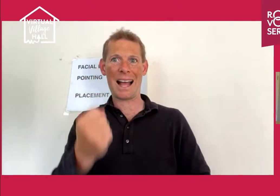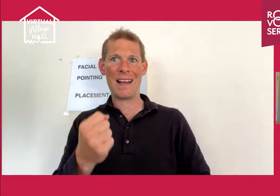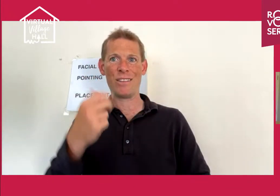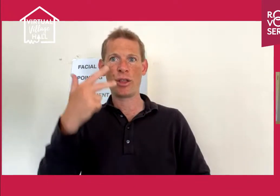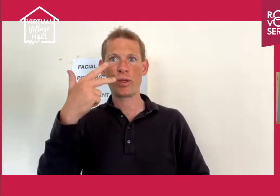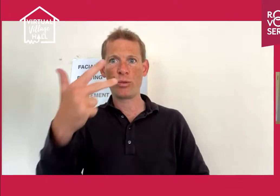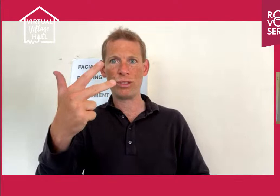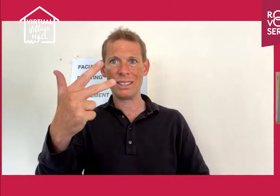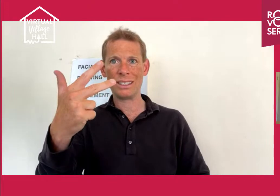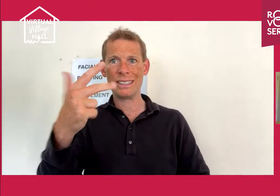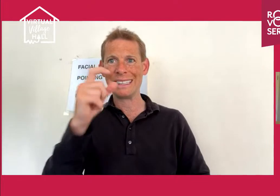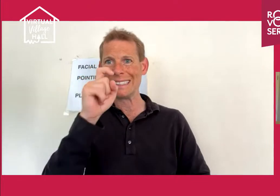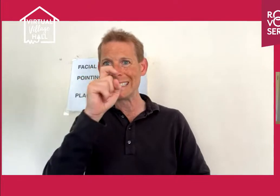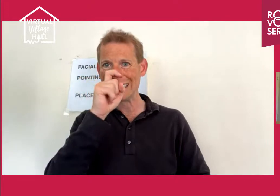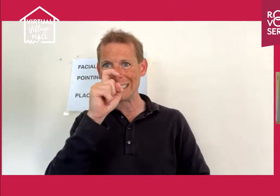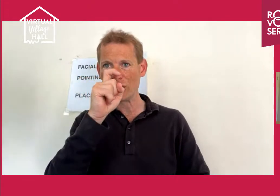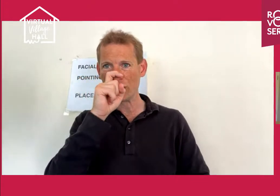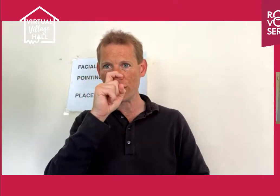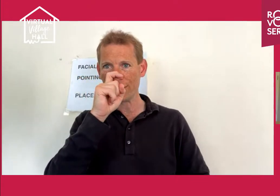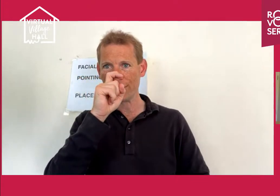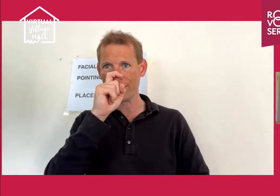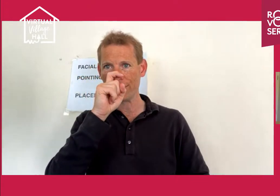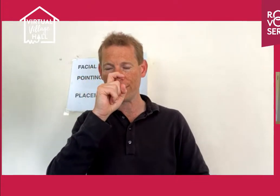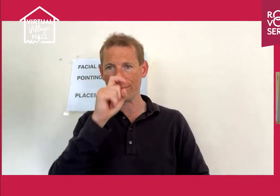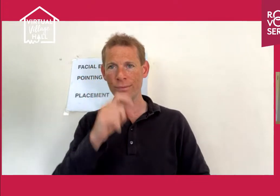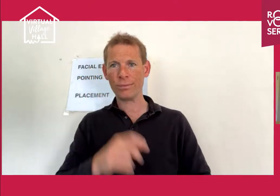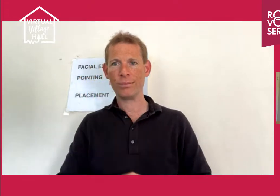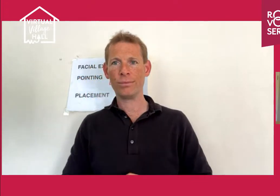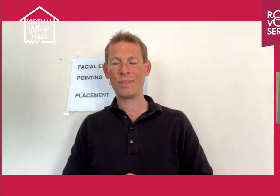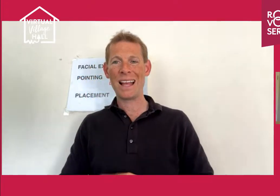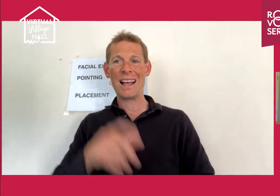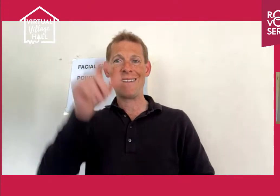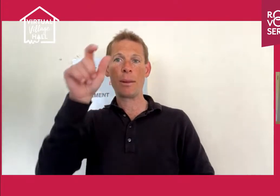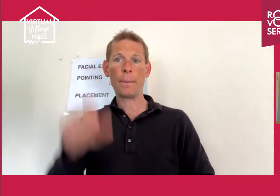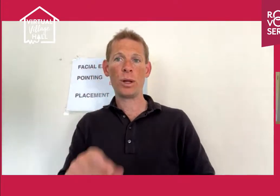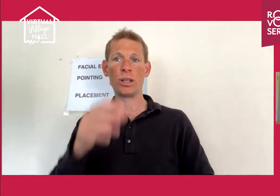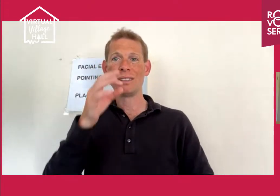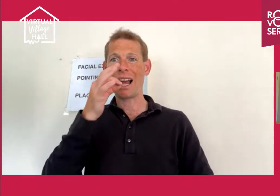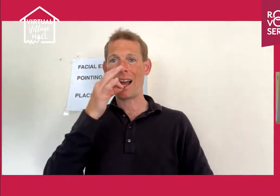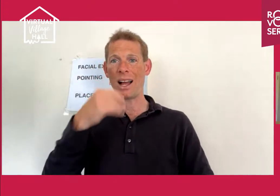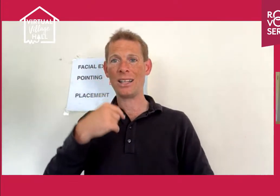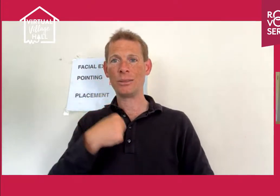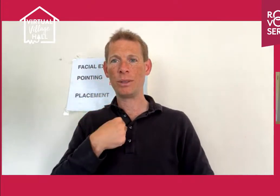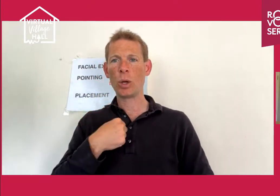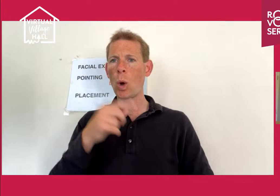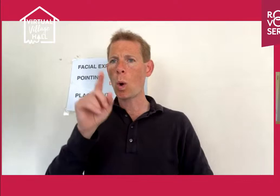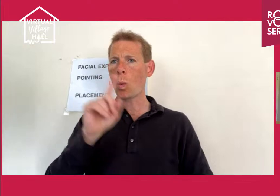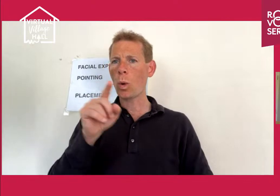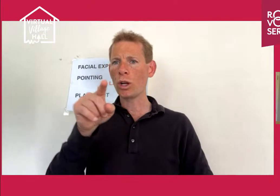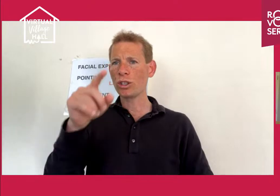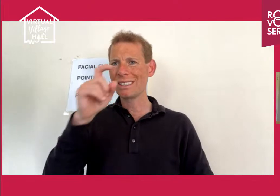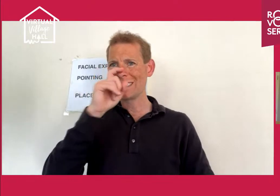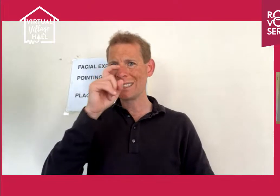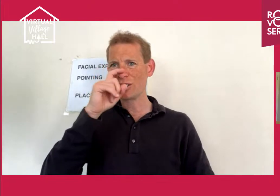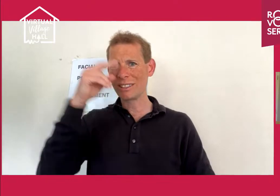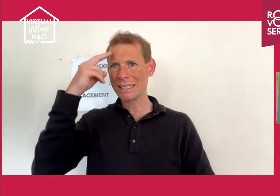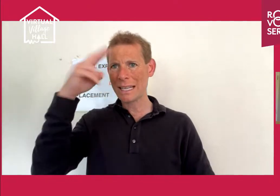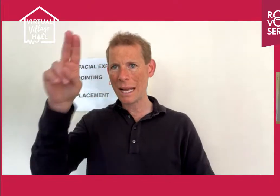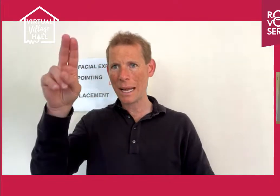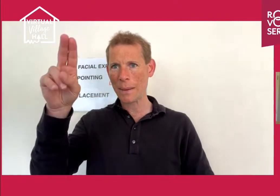So imagine I have three sisters. Pretend I have three sisters. So if someone asks me, what are